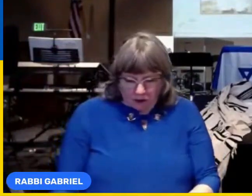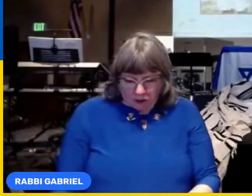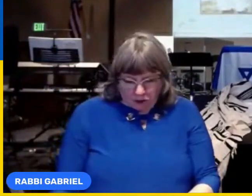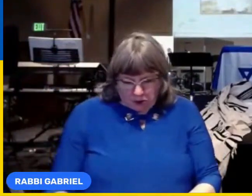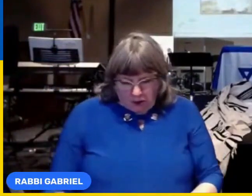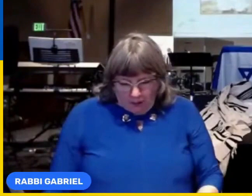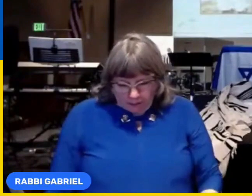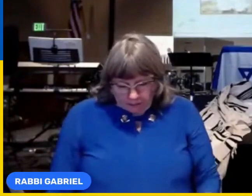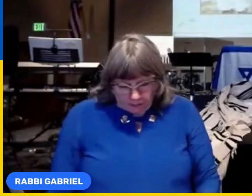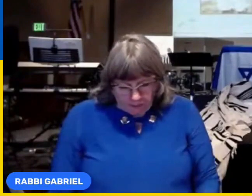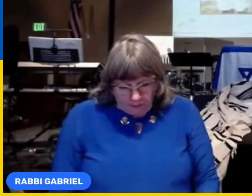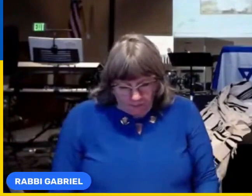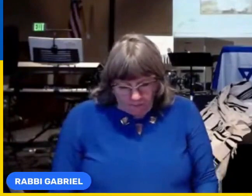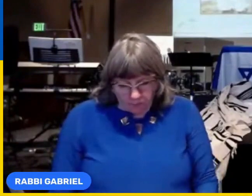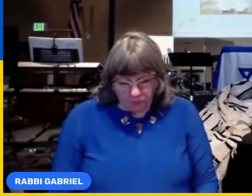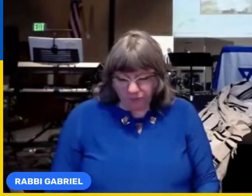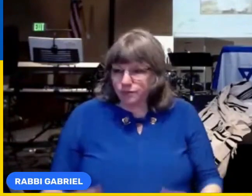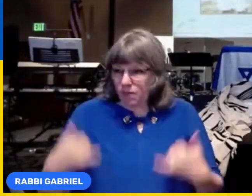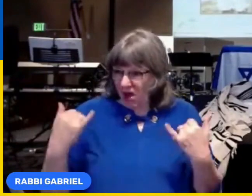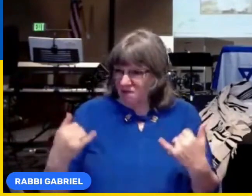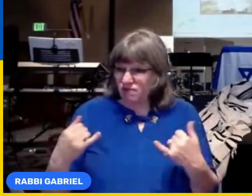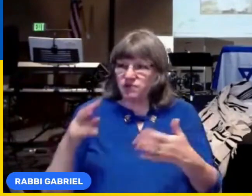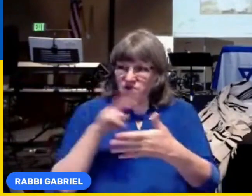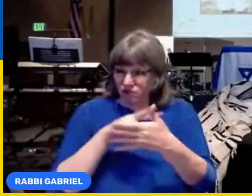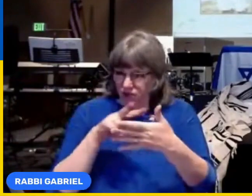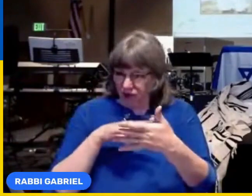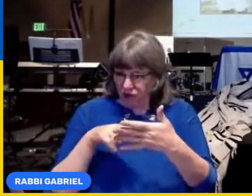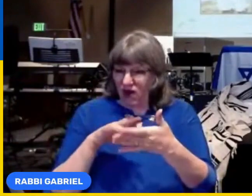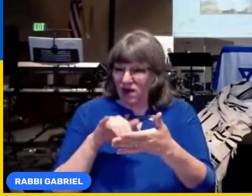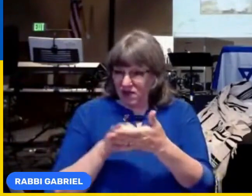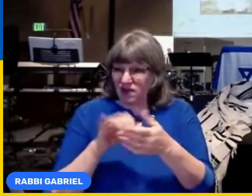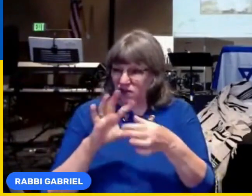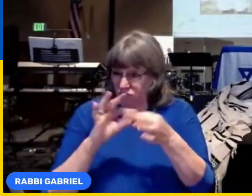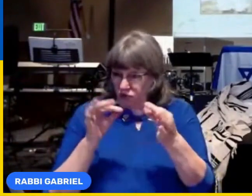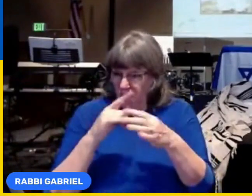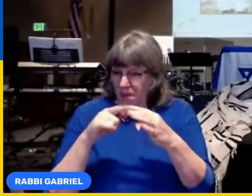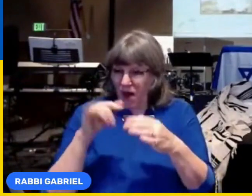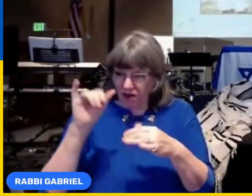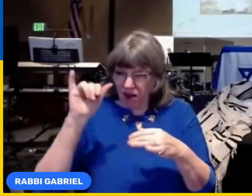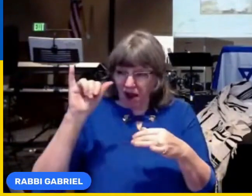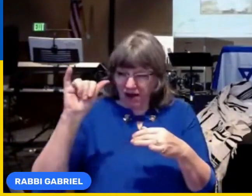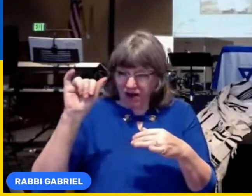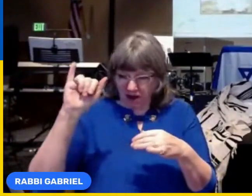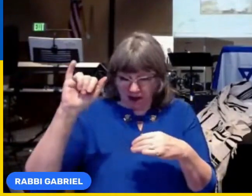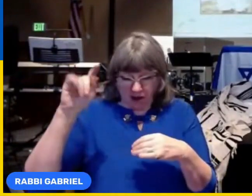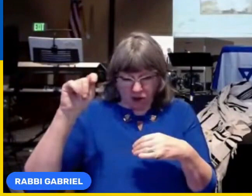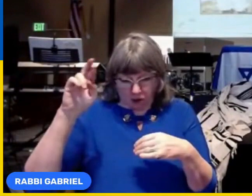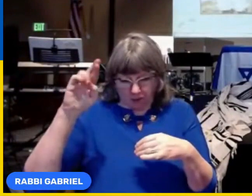people, Moshe wants the people to hear Hashem for themselves.